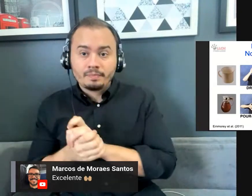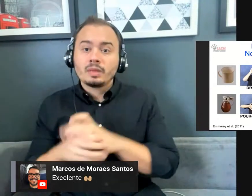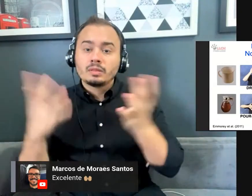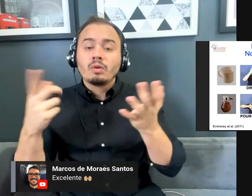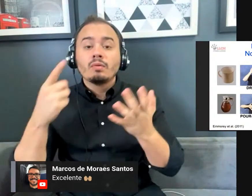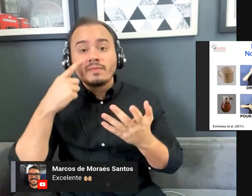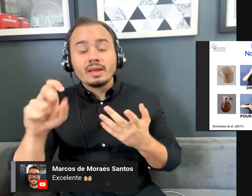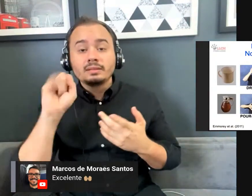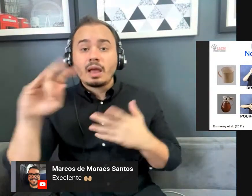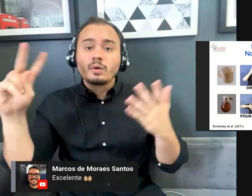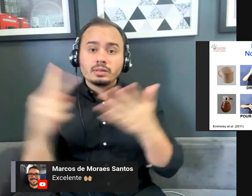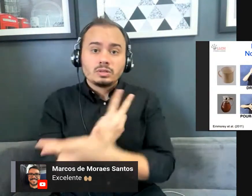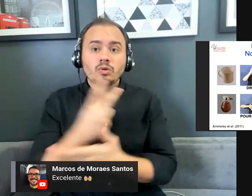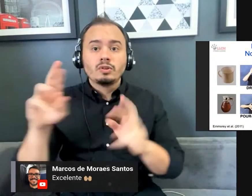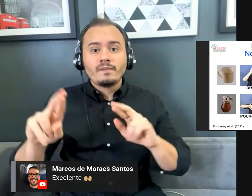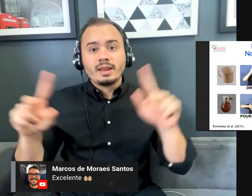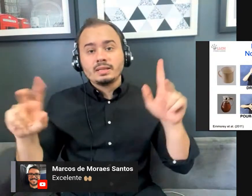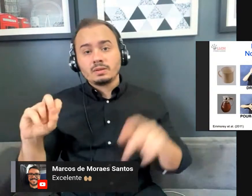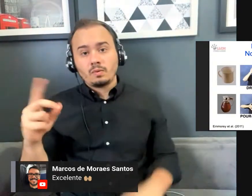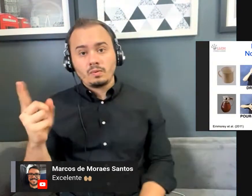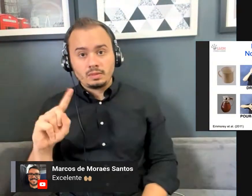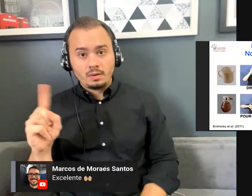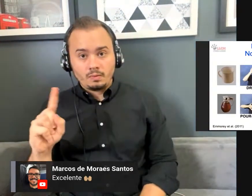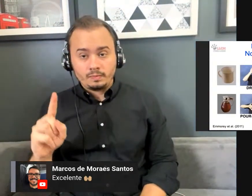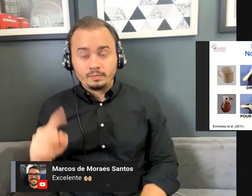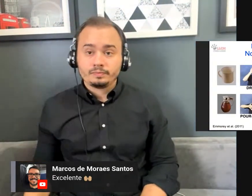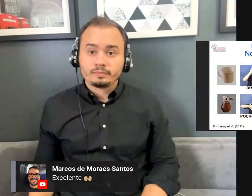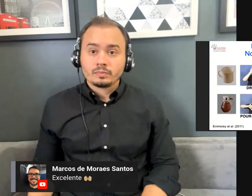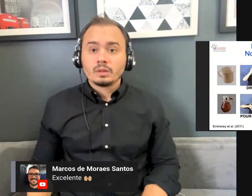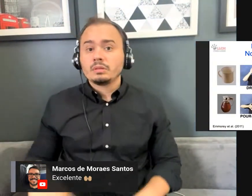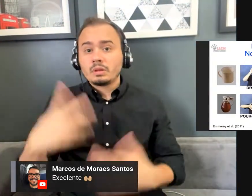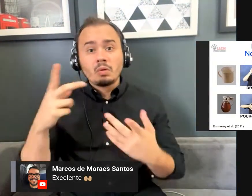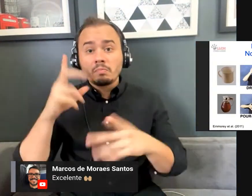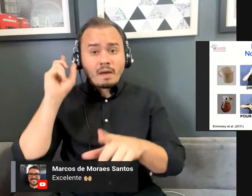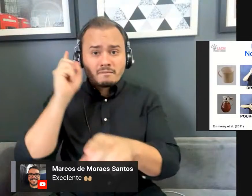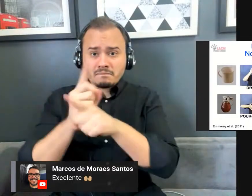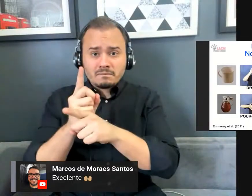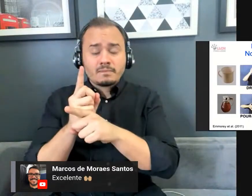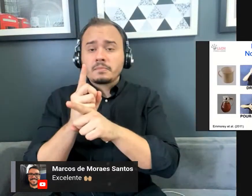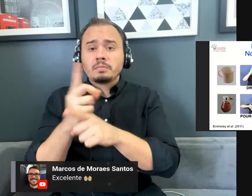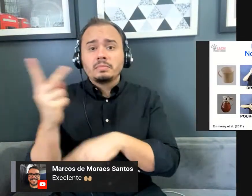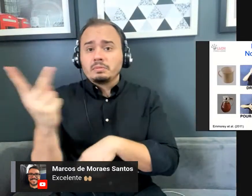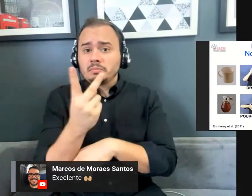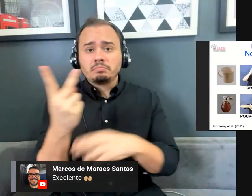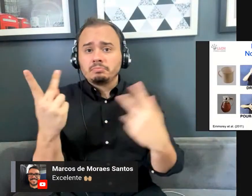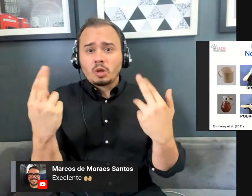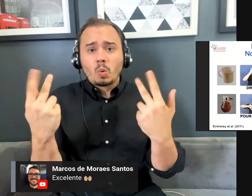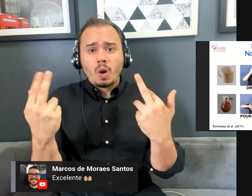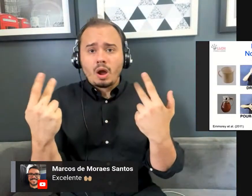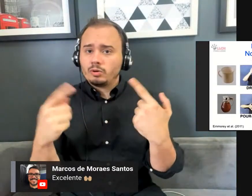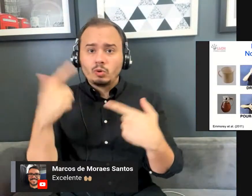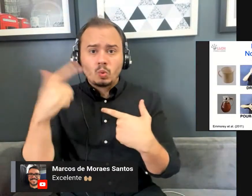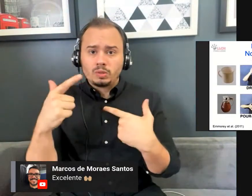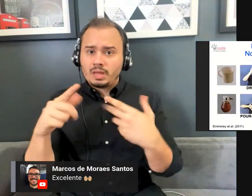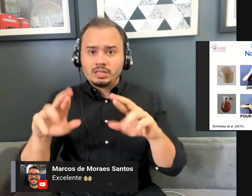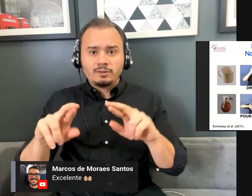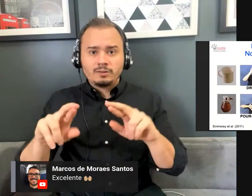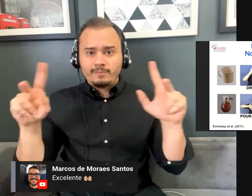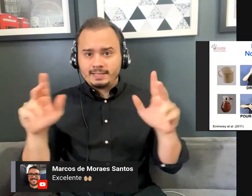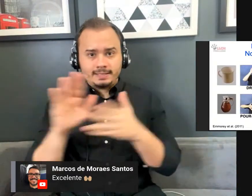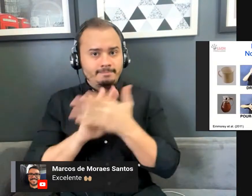two. But in fact, we found no difference between the two. So this is that PET palette